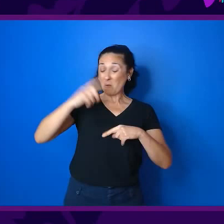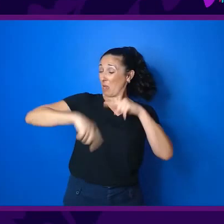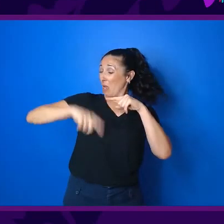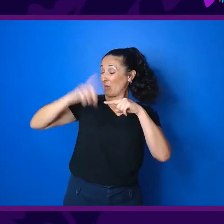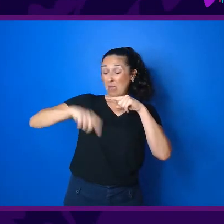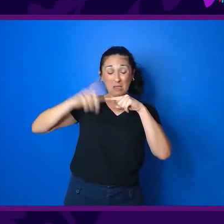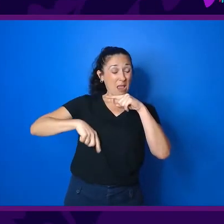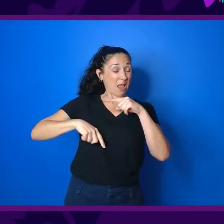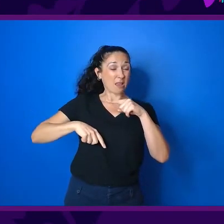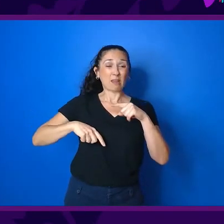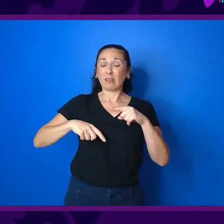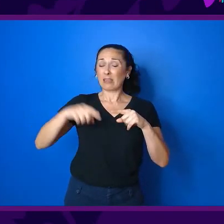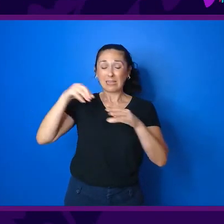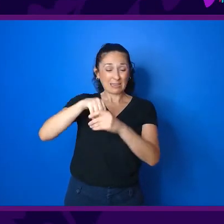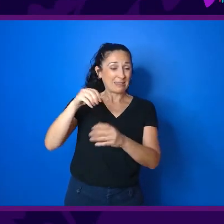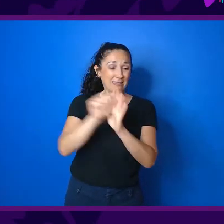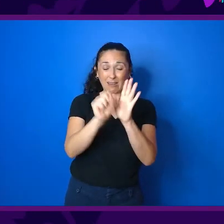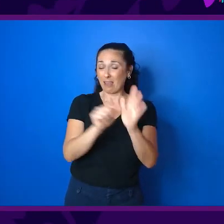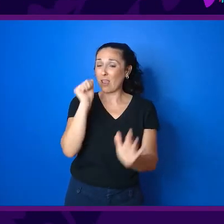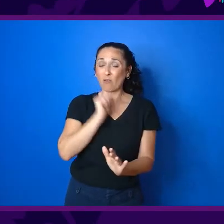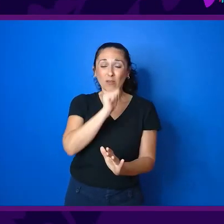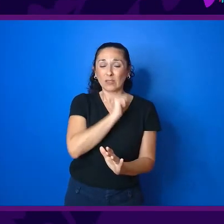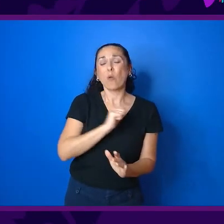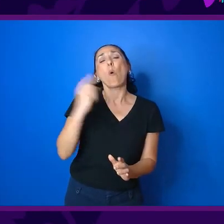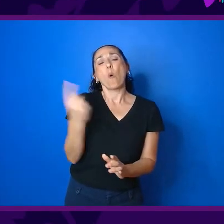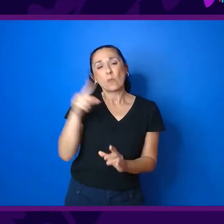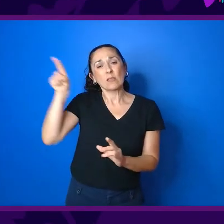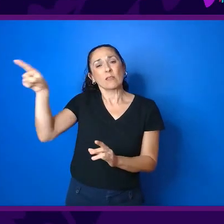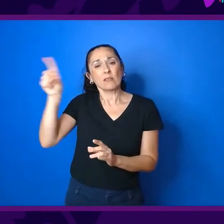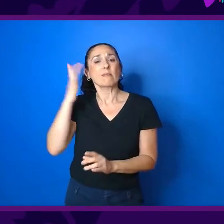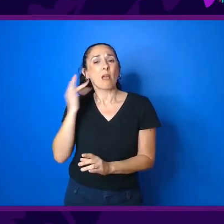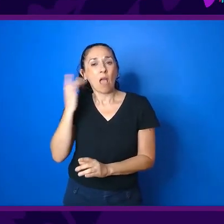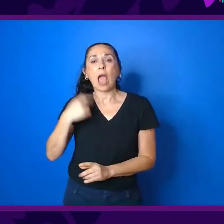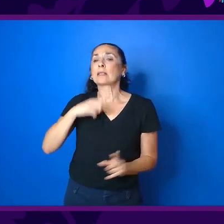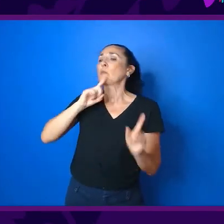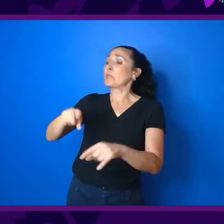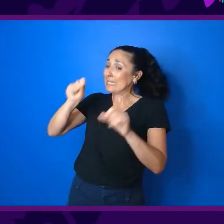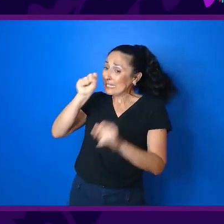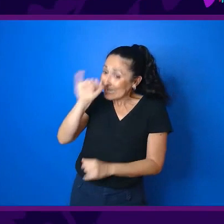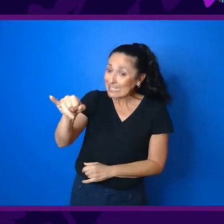in Arizona, only in California. My response to them was, sí se puede.